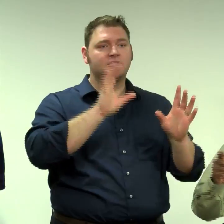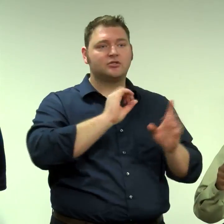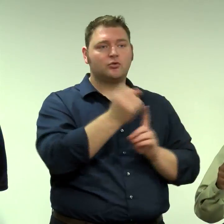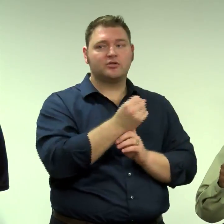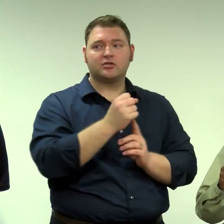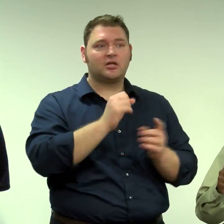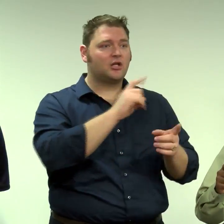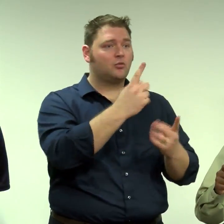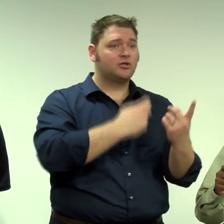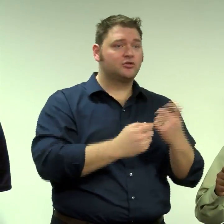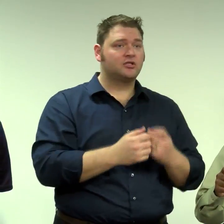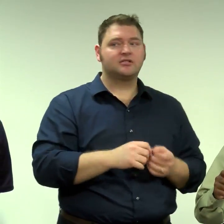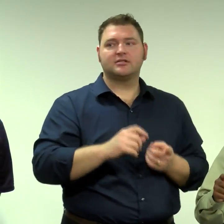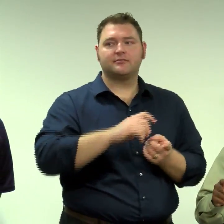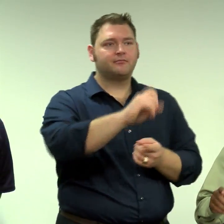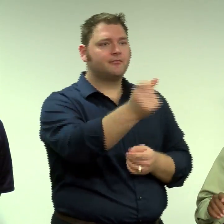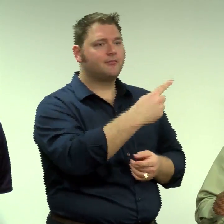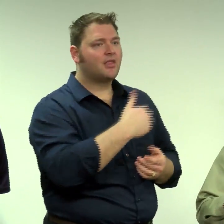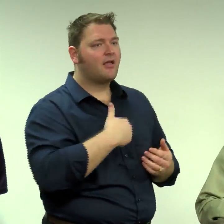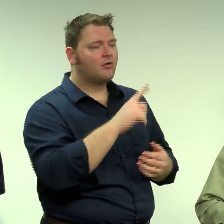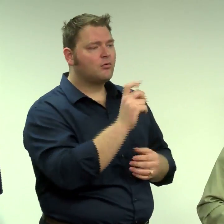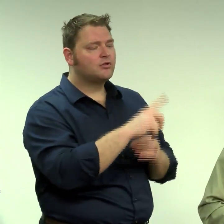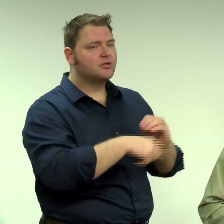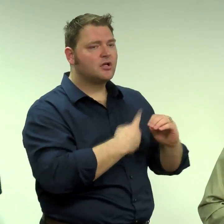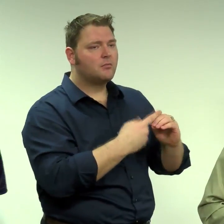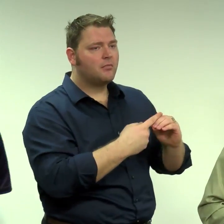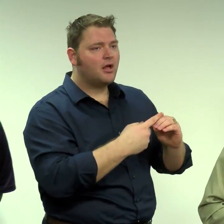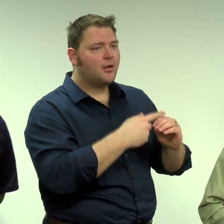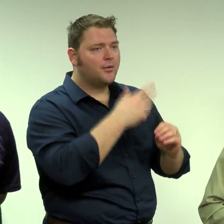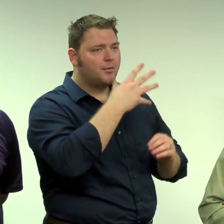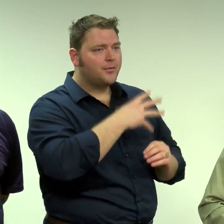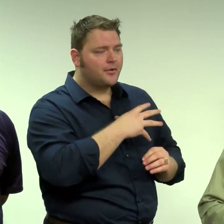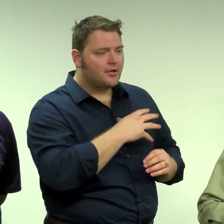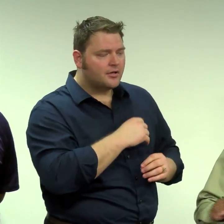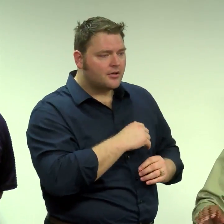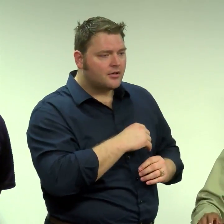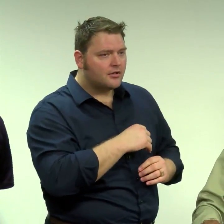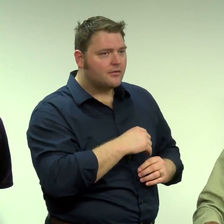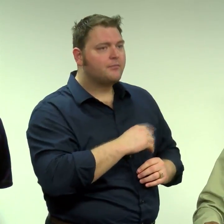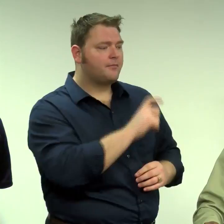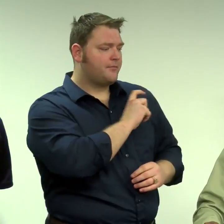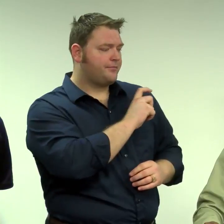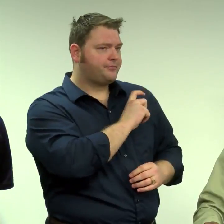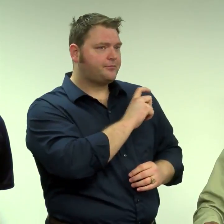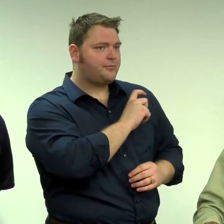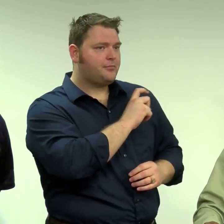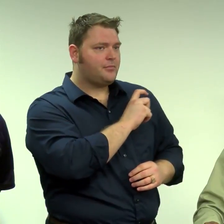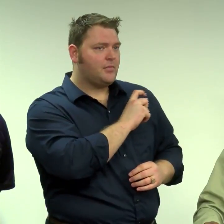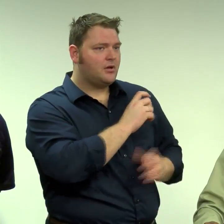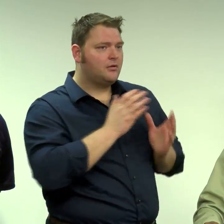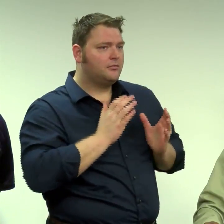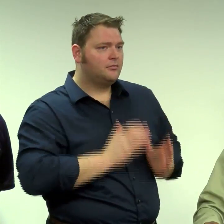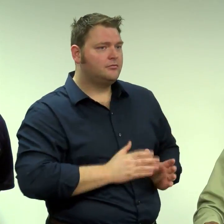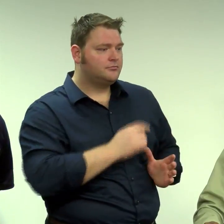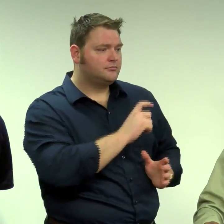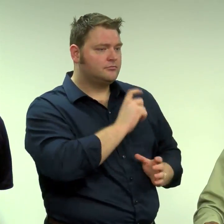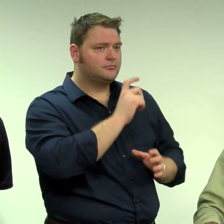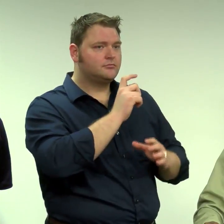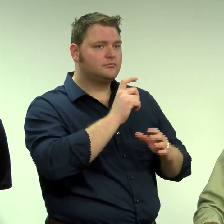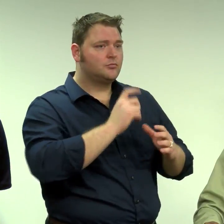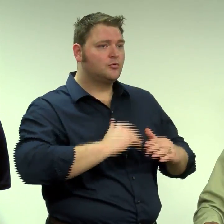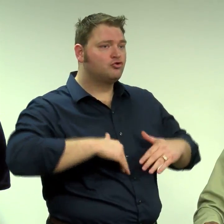questions? Yes, sir. I have a question about reports of a Houston police officer succumbing,